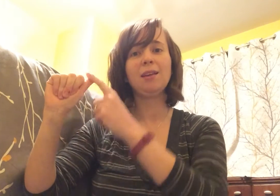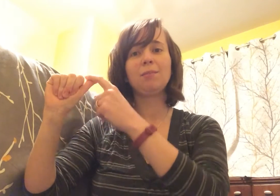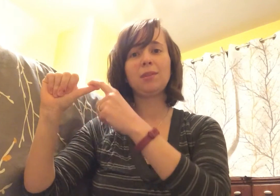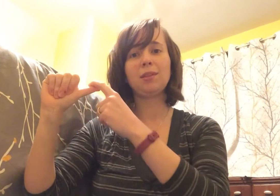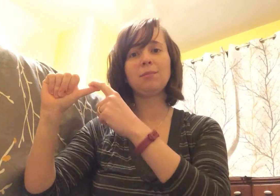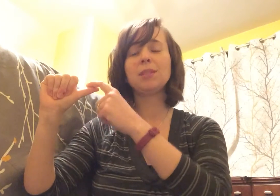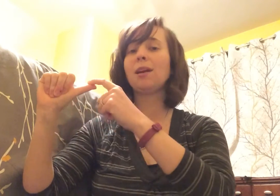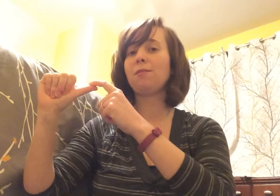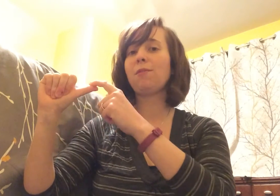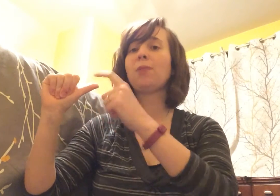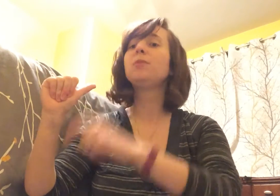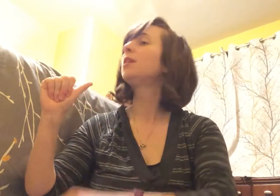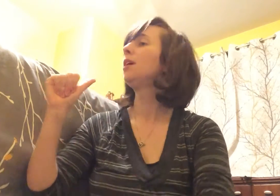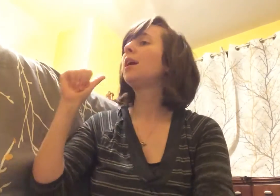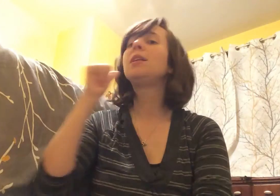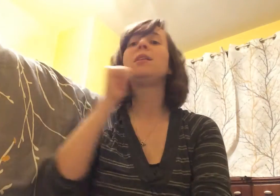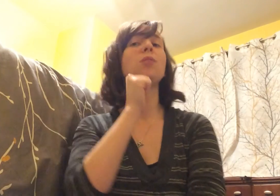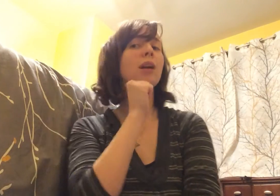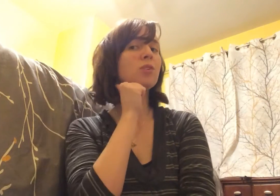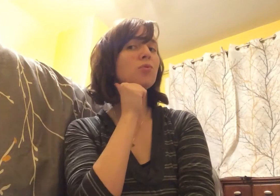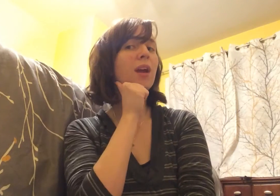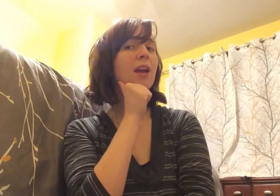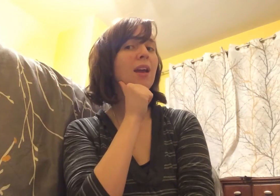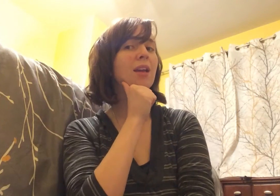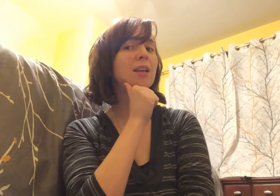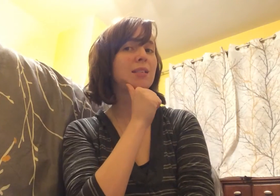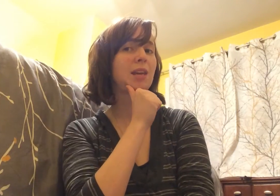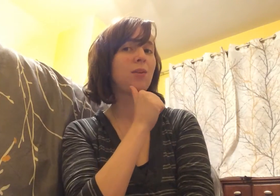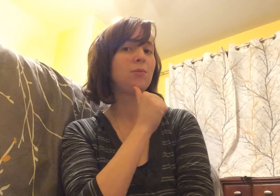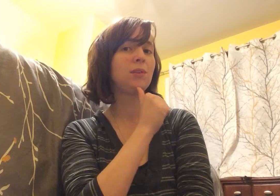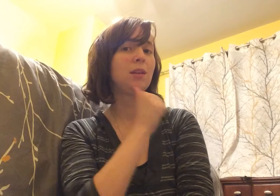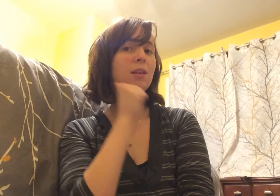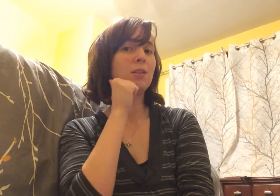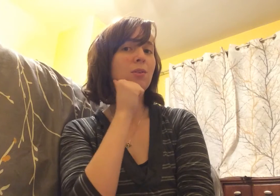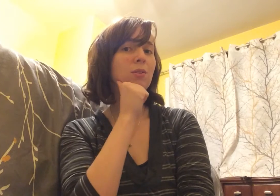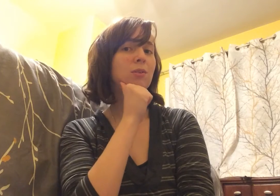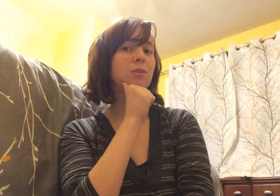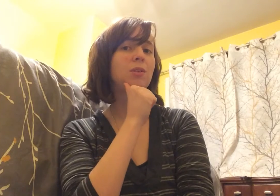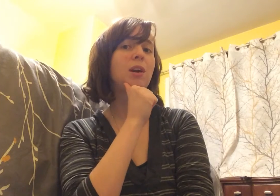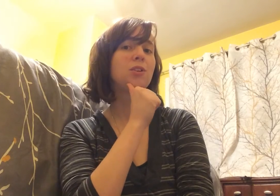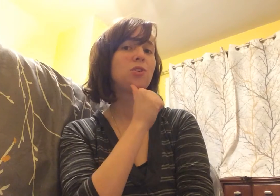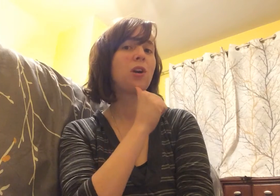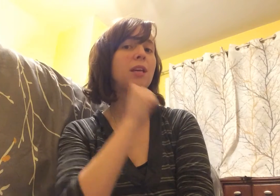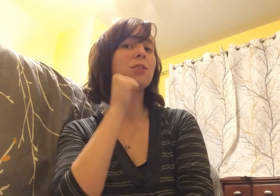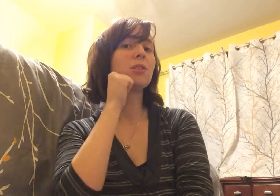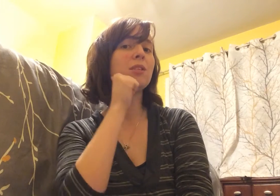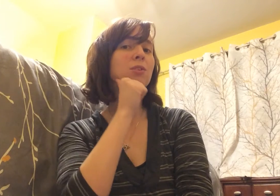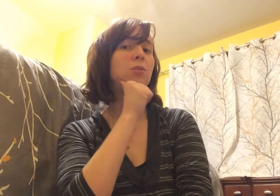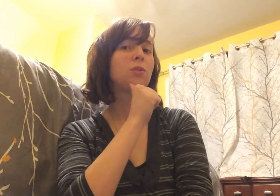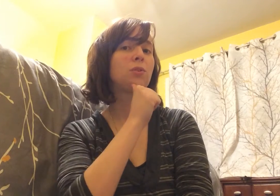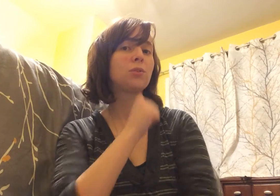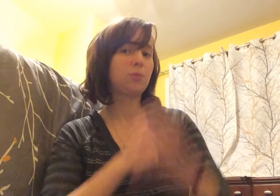but the thumb is kind of out, and then you kind of drag it down your kind of jawline. So this is girl. So we